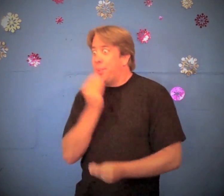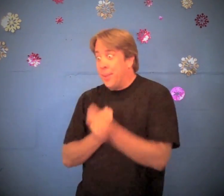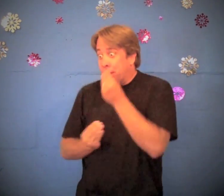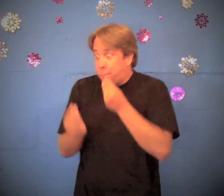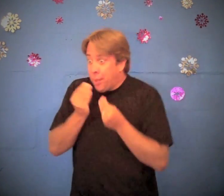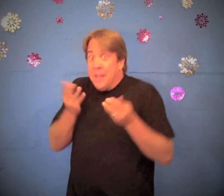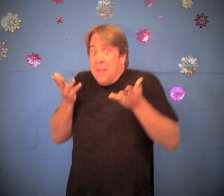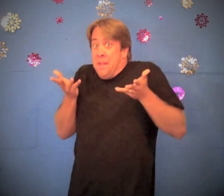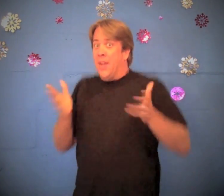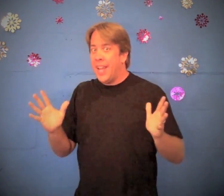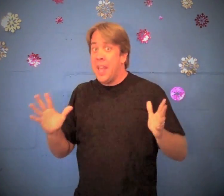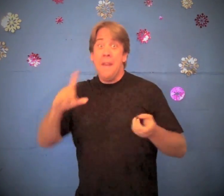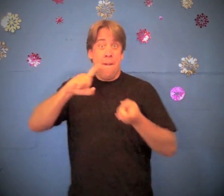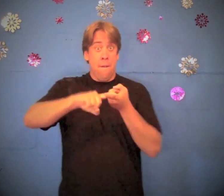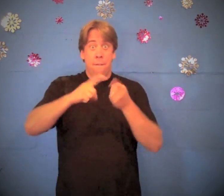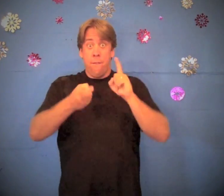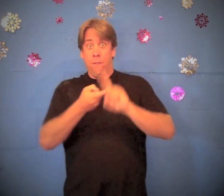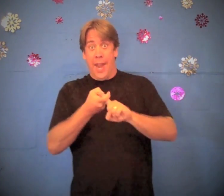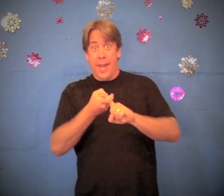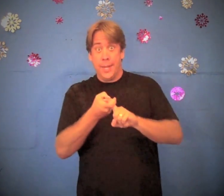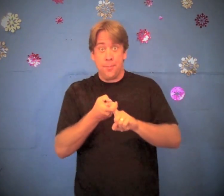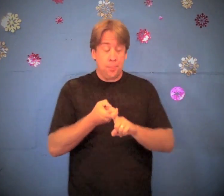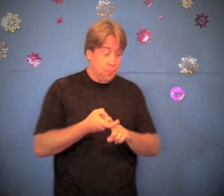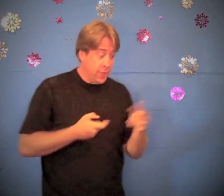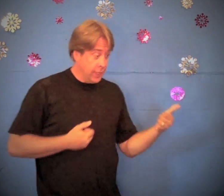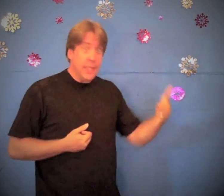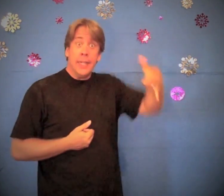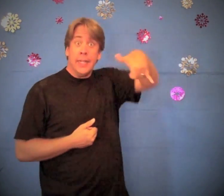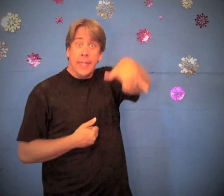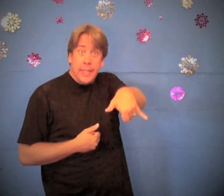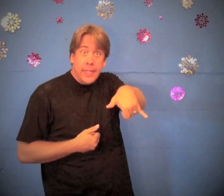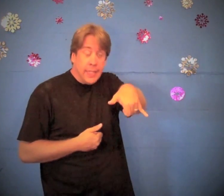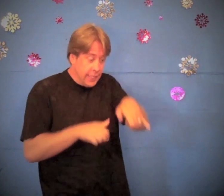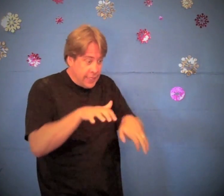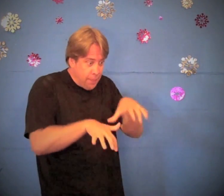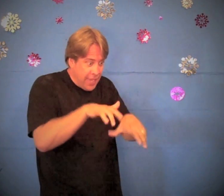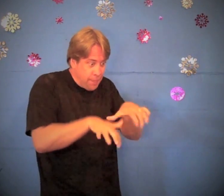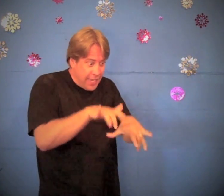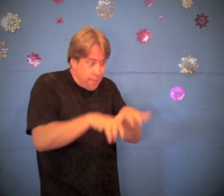After breakfast, he called to his friend from across the hall.